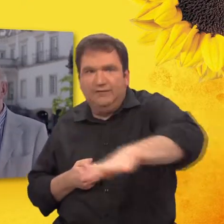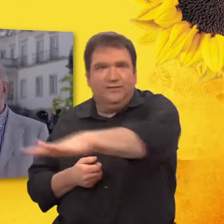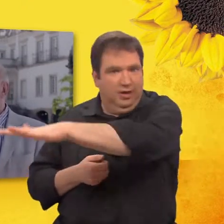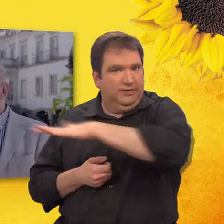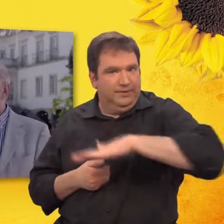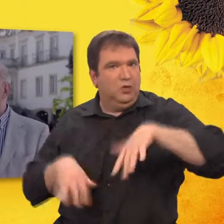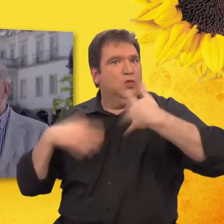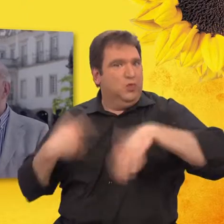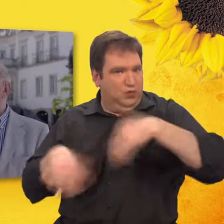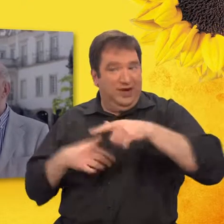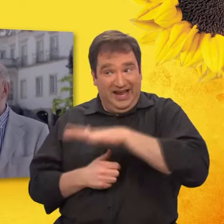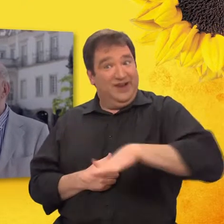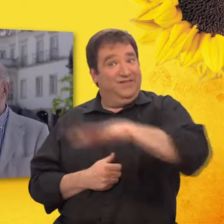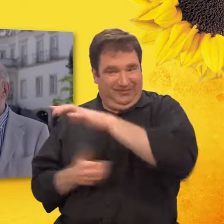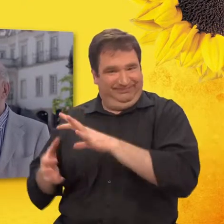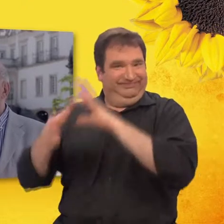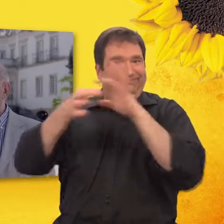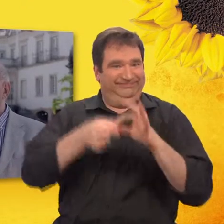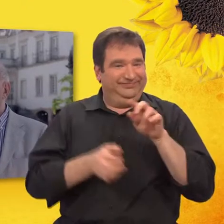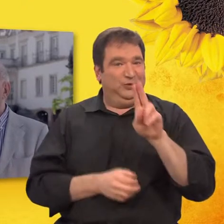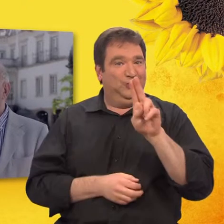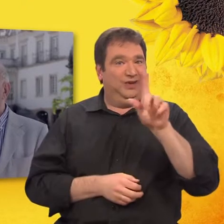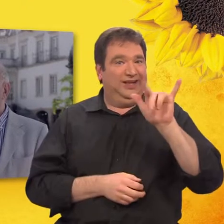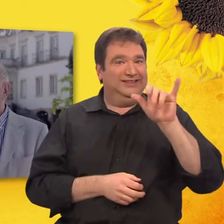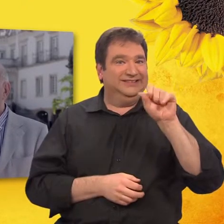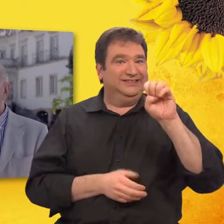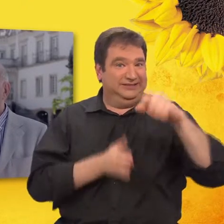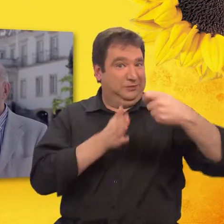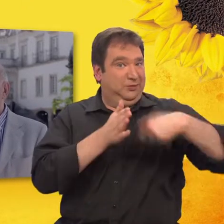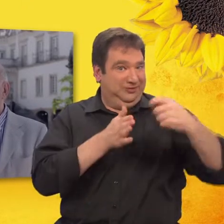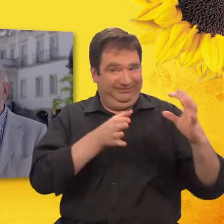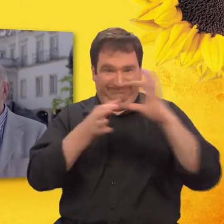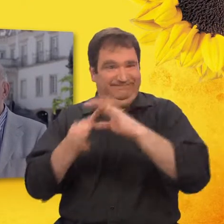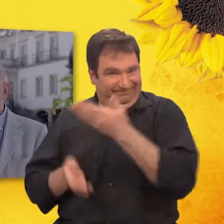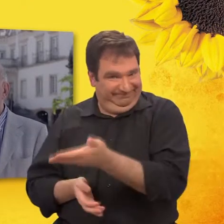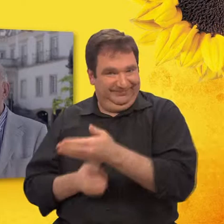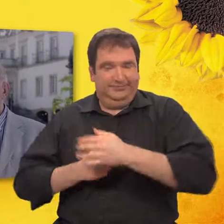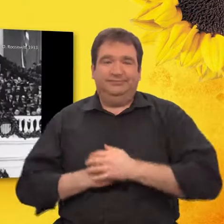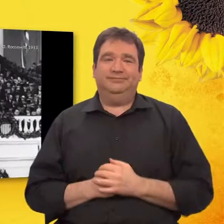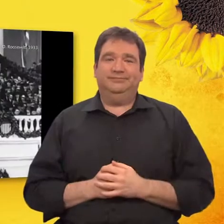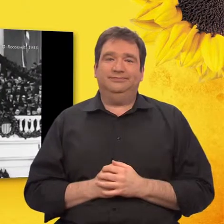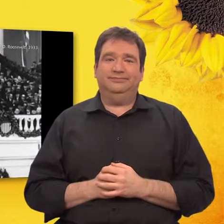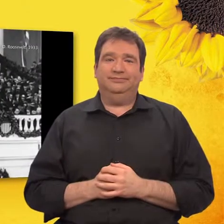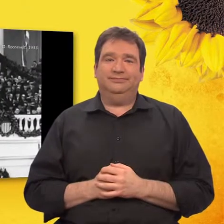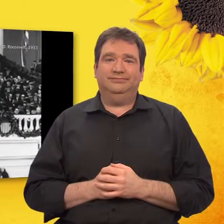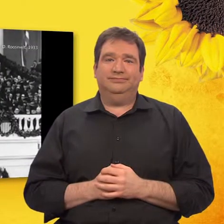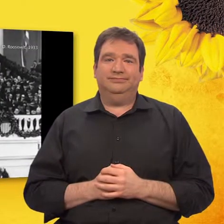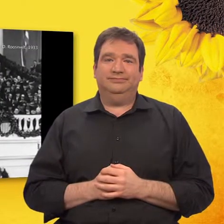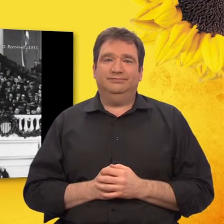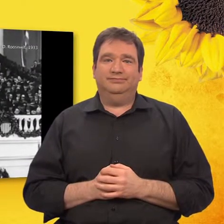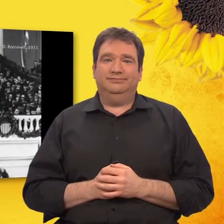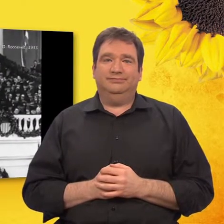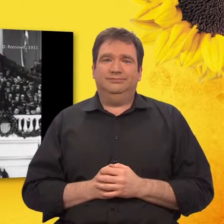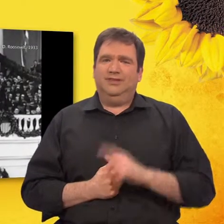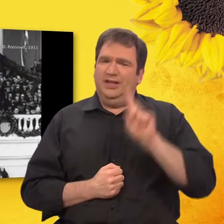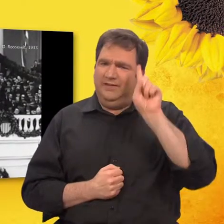cooperatives. And most of them were in the environmental area in which Ulysses is also concerned. First of all,